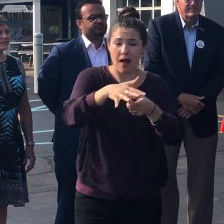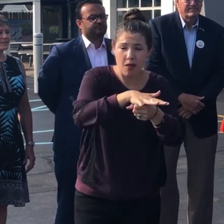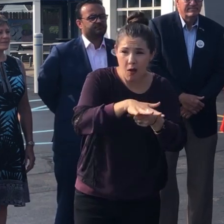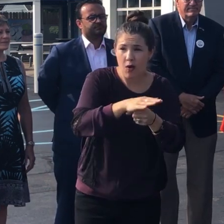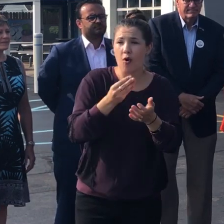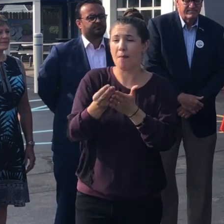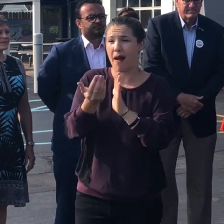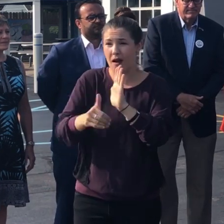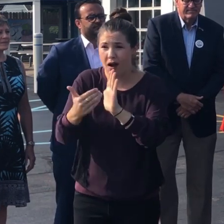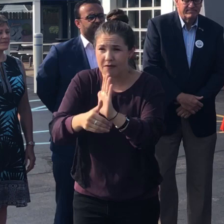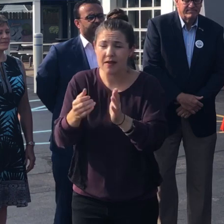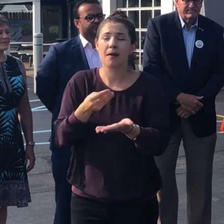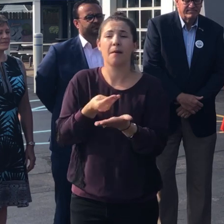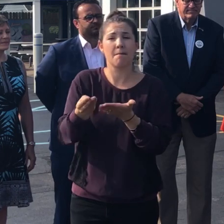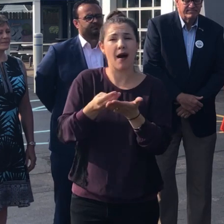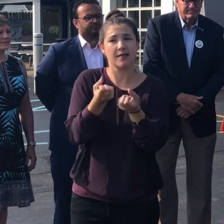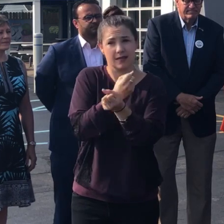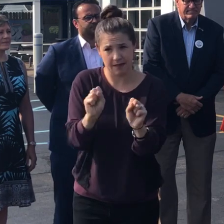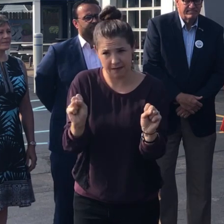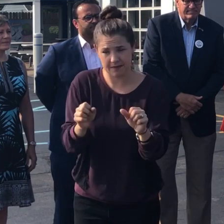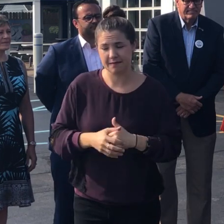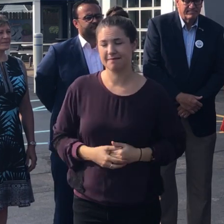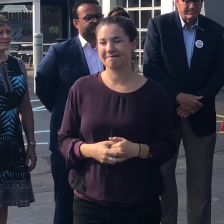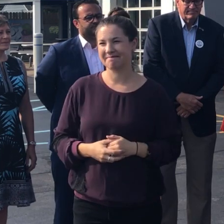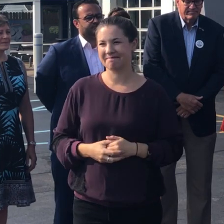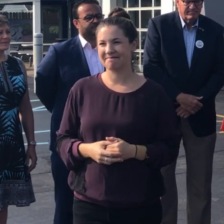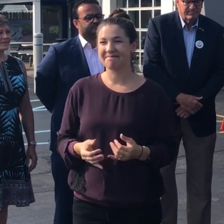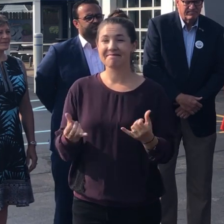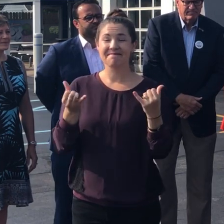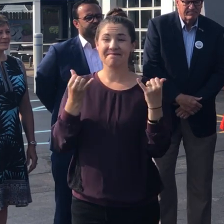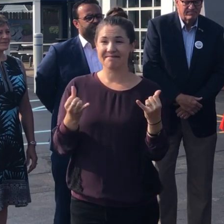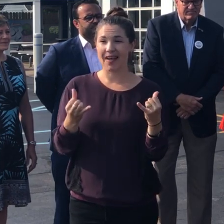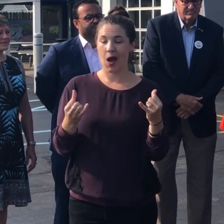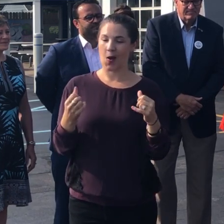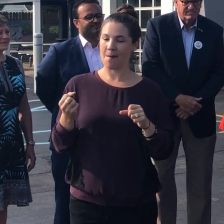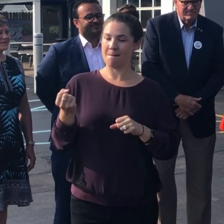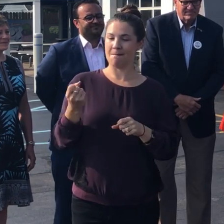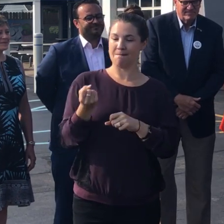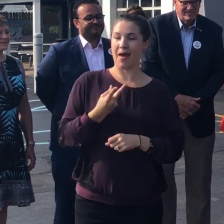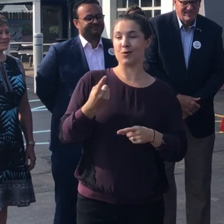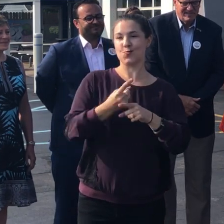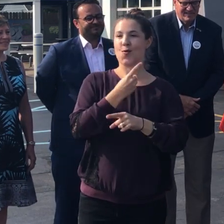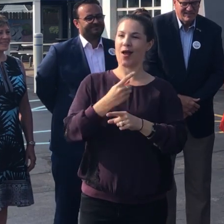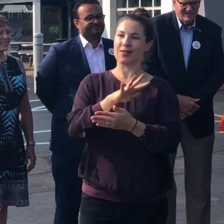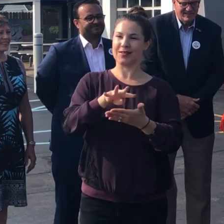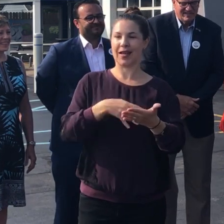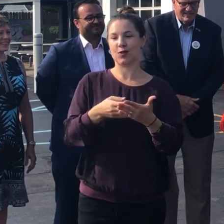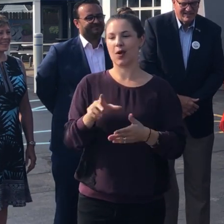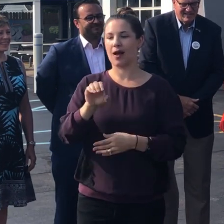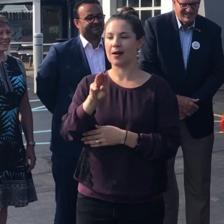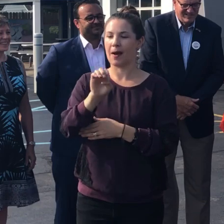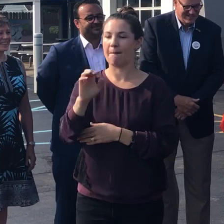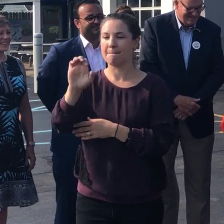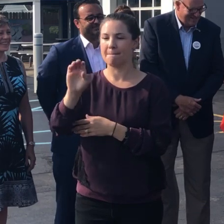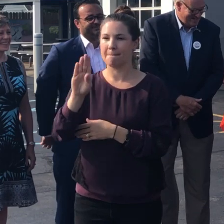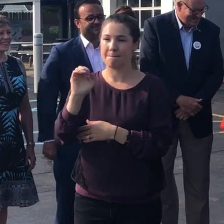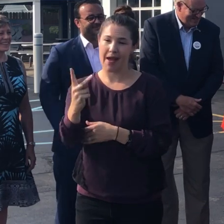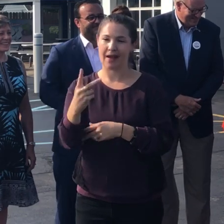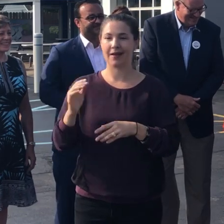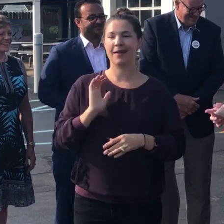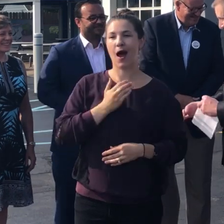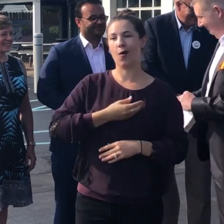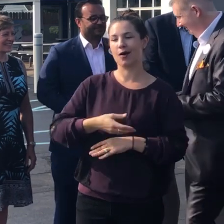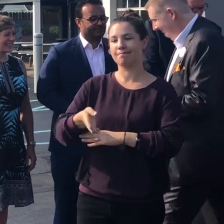often, and buy safely. So now, I return you to our regularly scheduled comeback and the remainder of our press conference. Thank